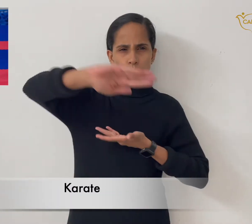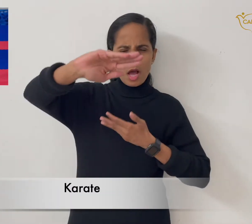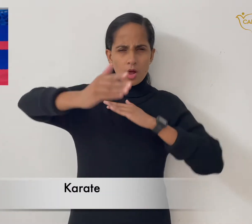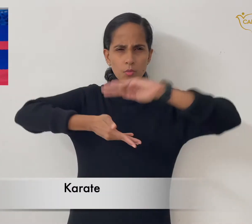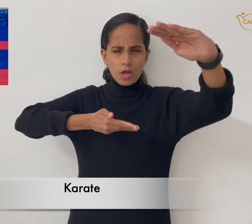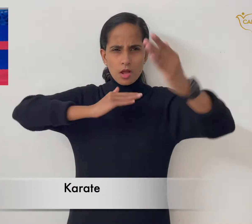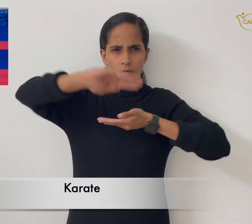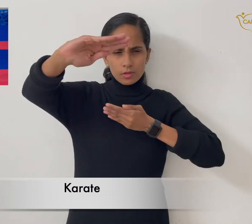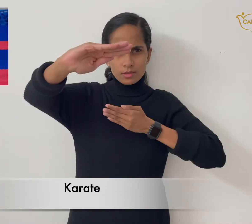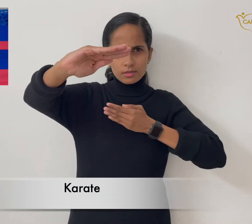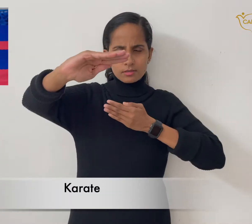Karate.